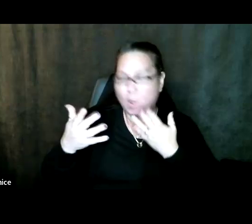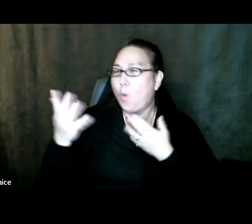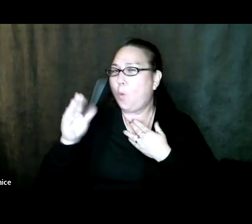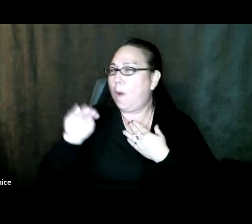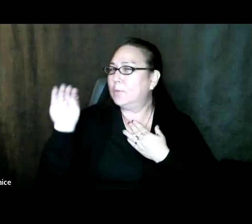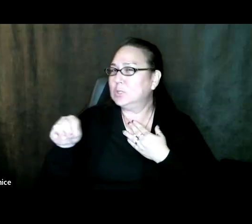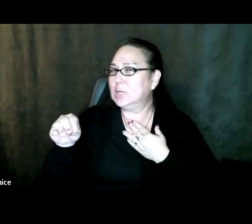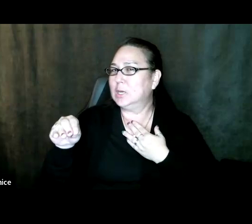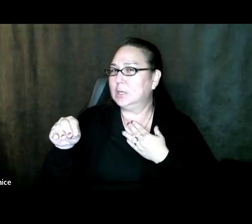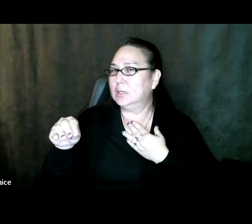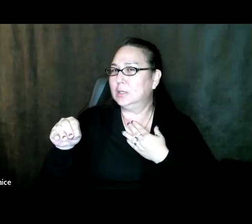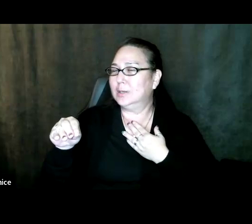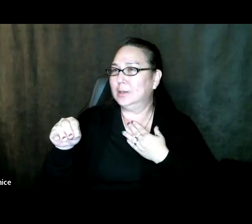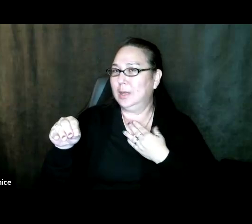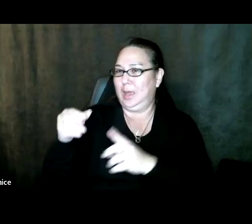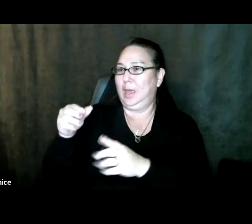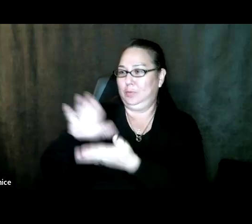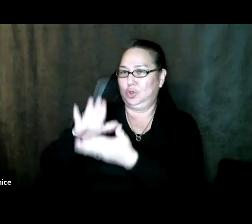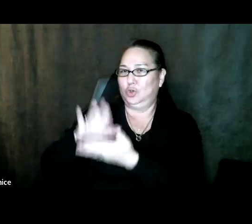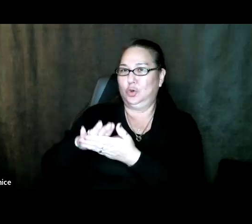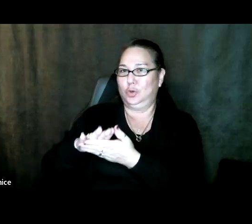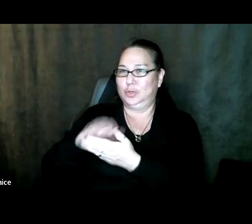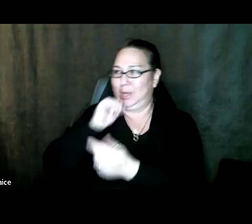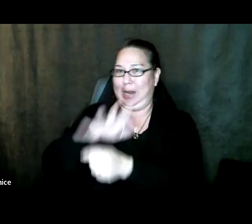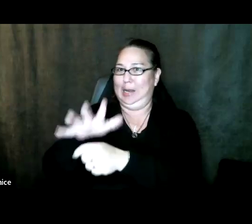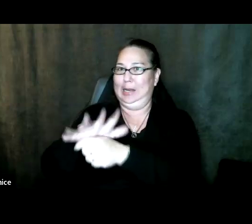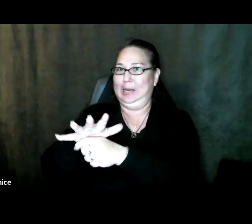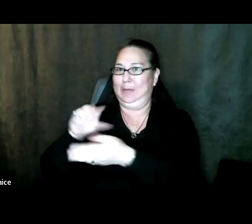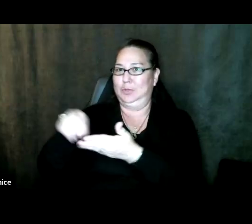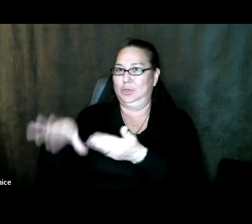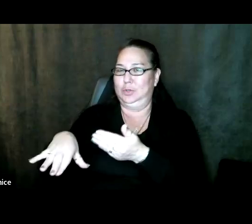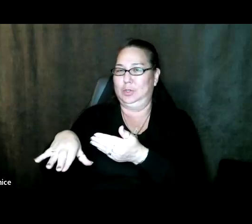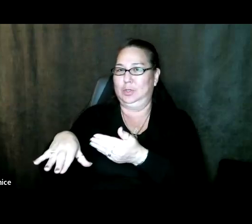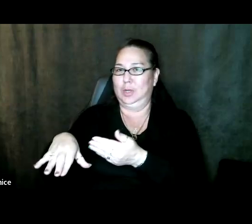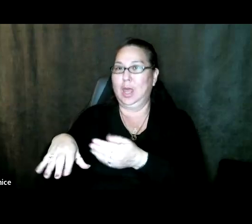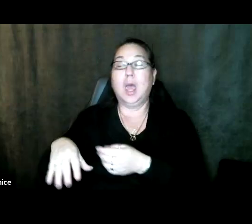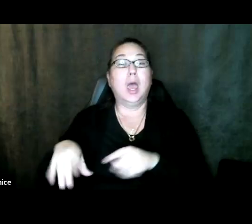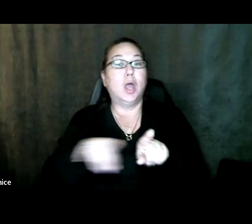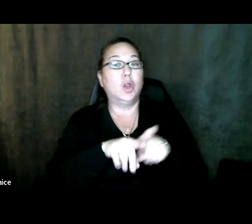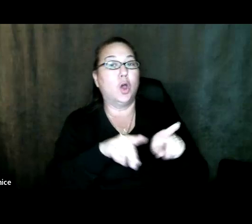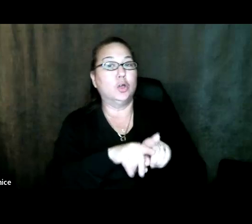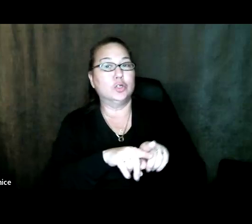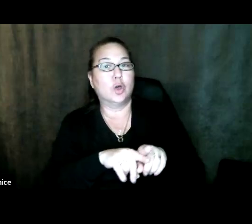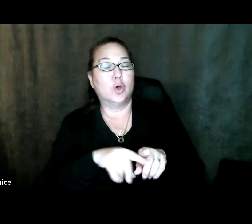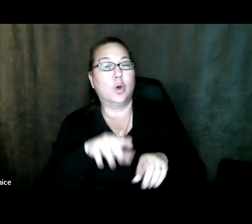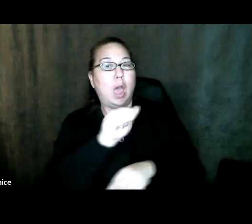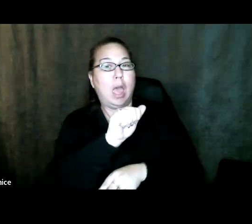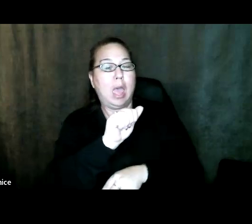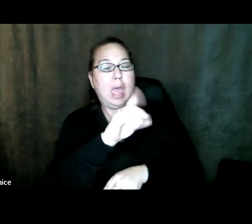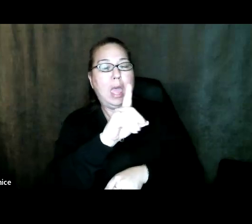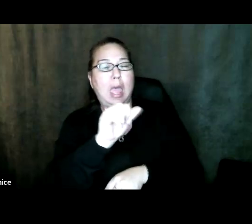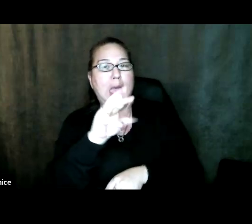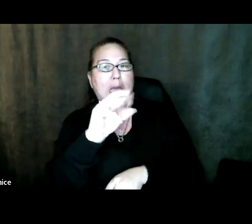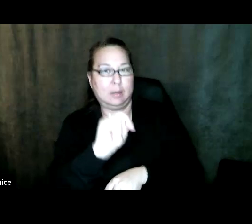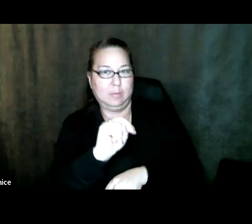the schools are under enrolled, and what percentage of students at these schools are administratively placed? And we requested that.